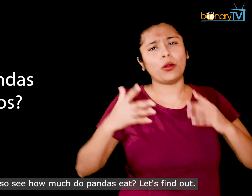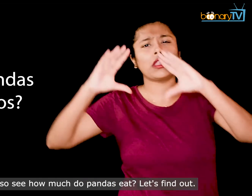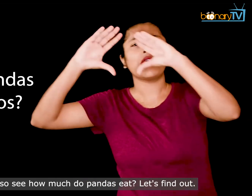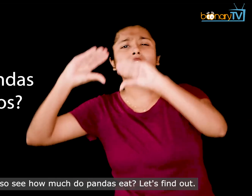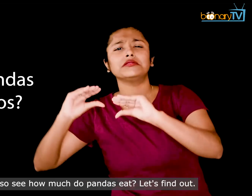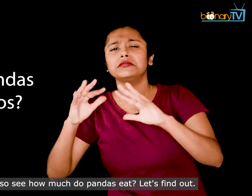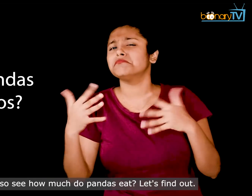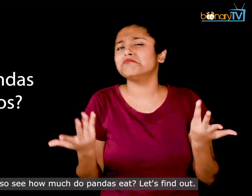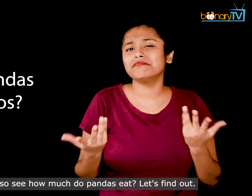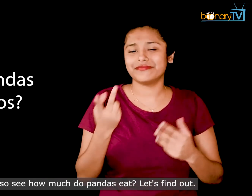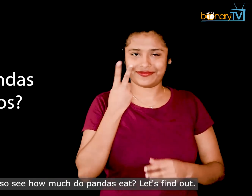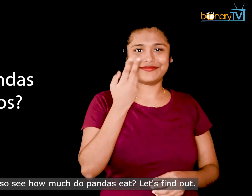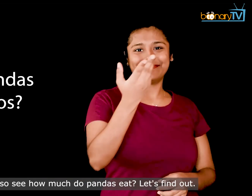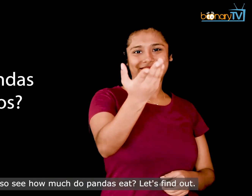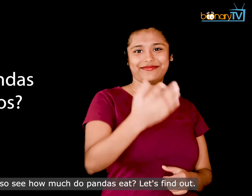Let's find out.